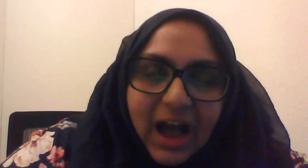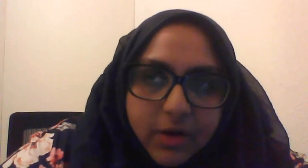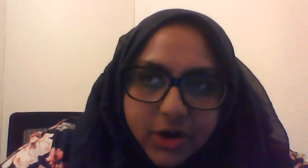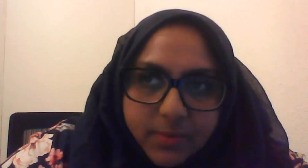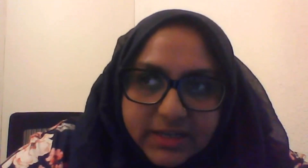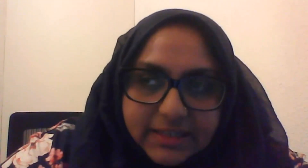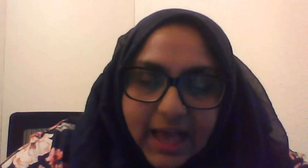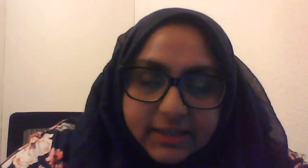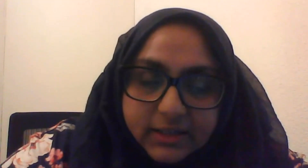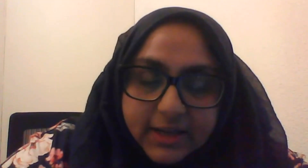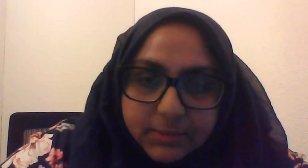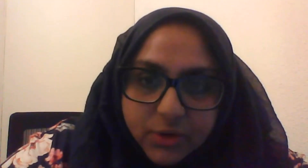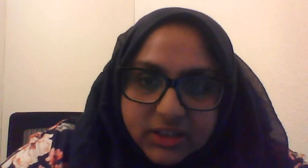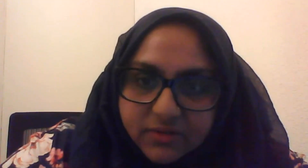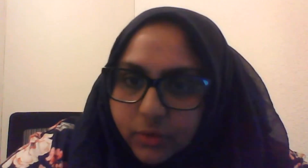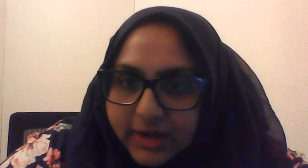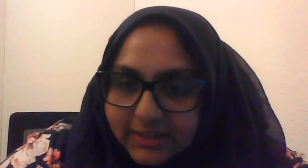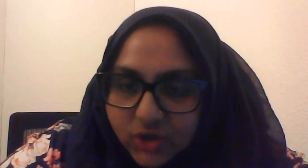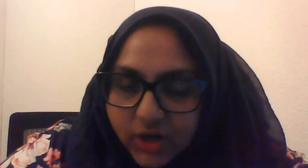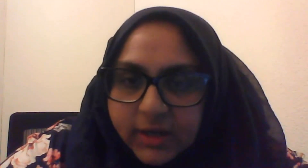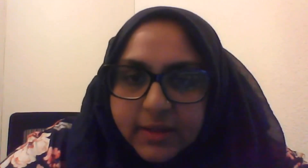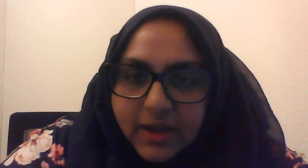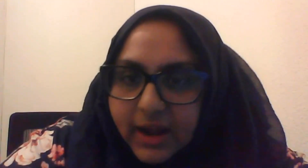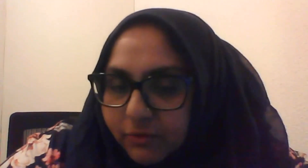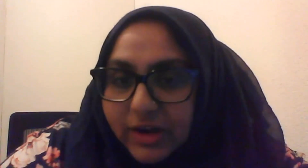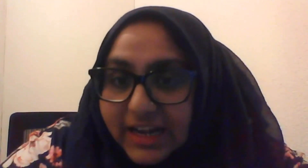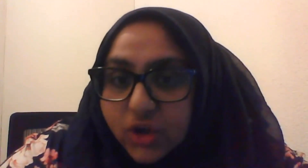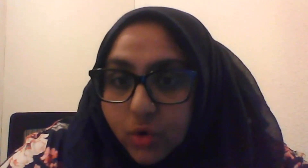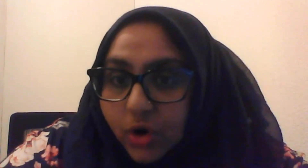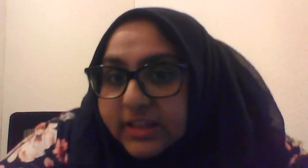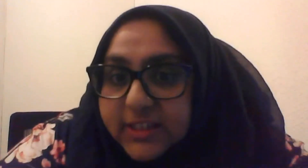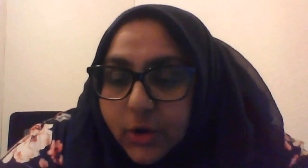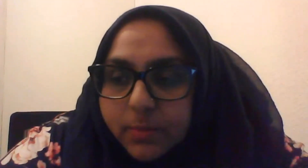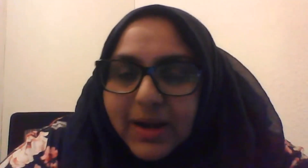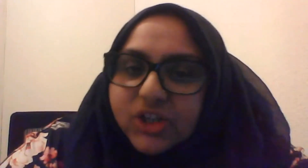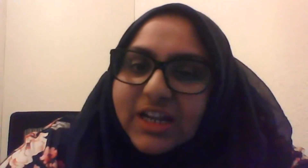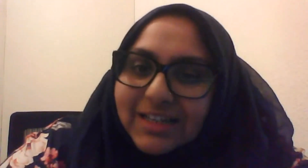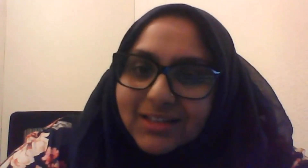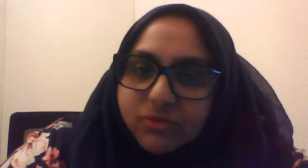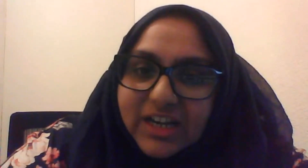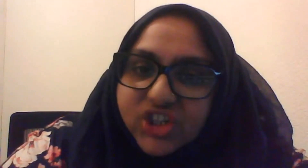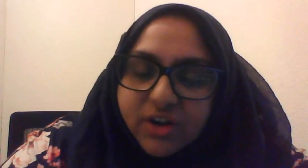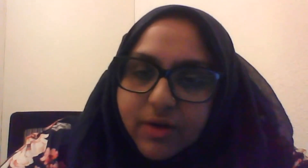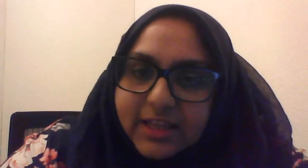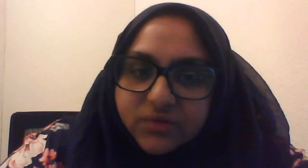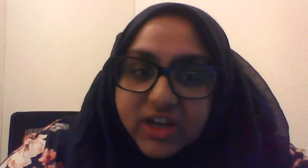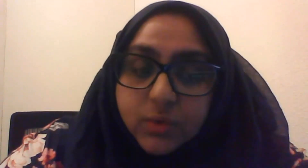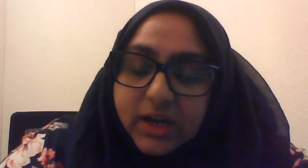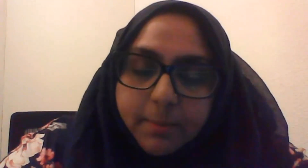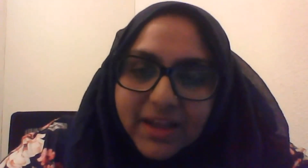hour nobody has had a tested positive or etc., then really you're not in scope. But actually it doesn't really generate its venue alert based